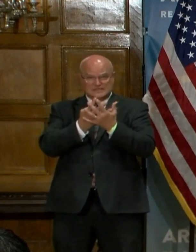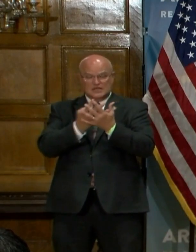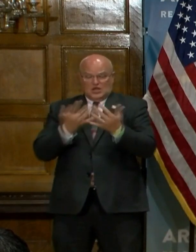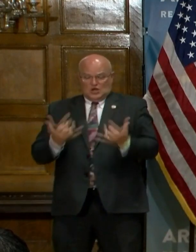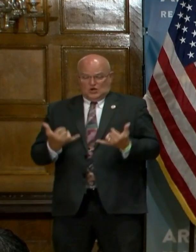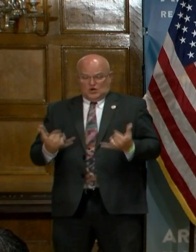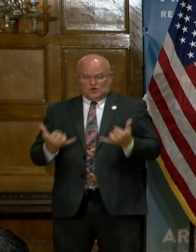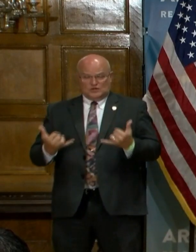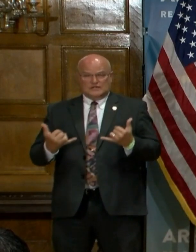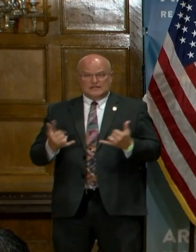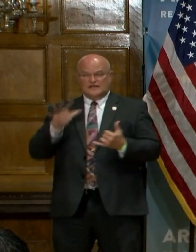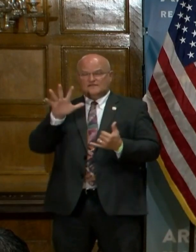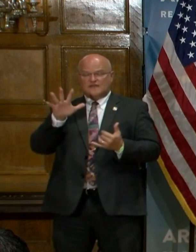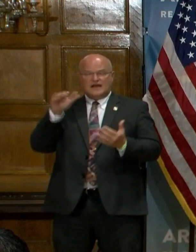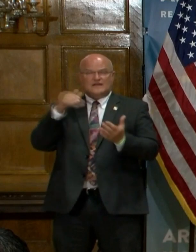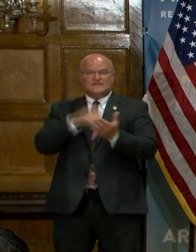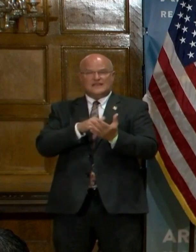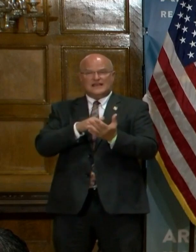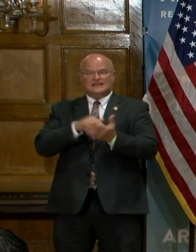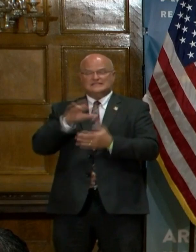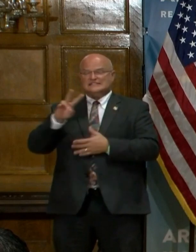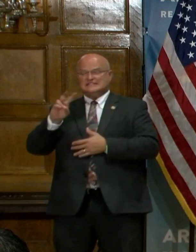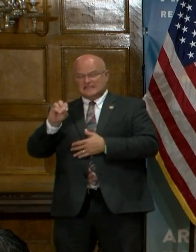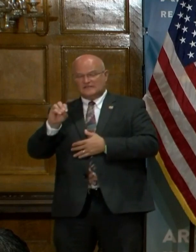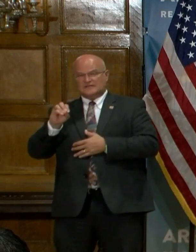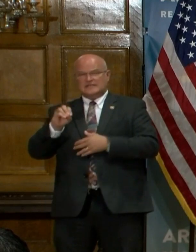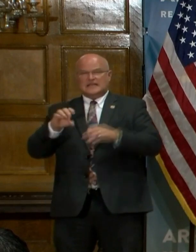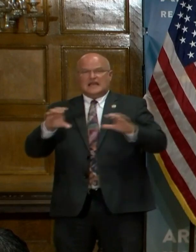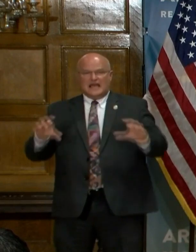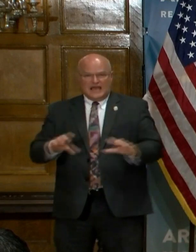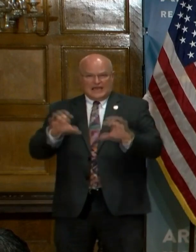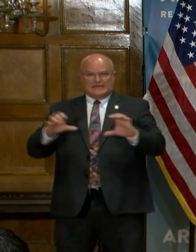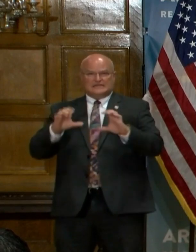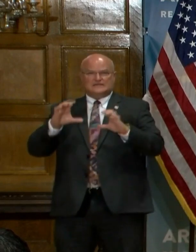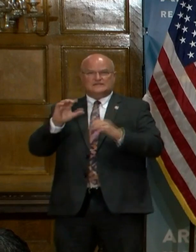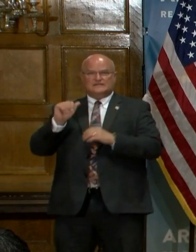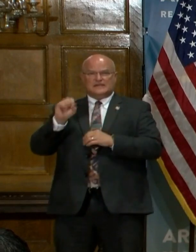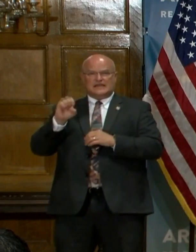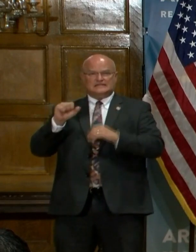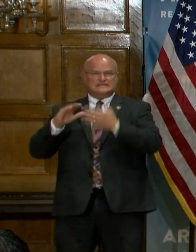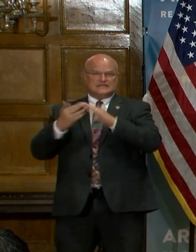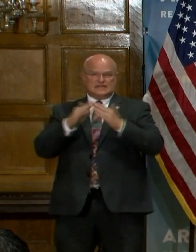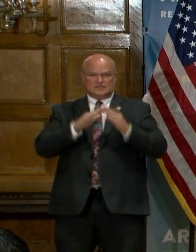we currently have 5,070 active cases in the community.